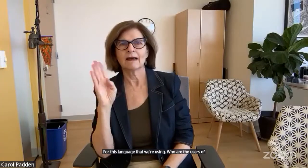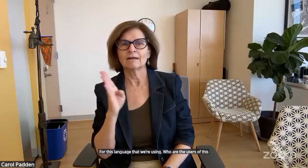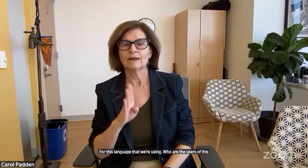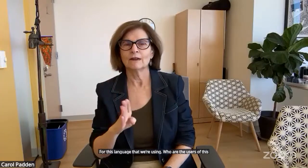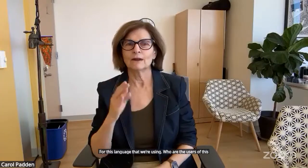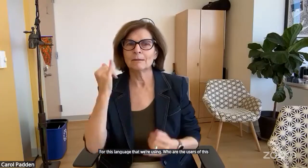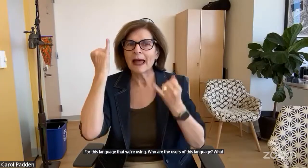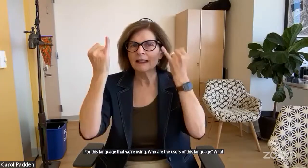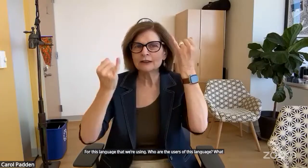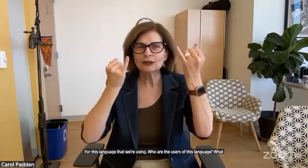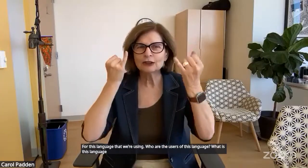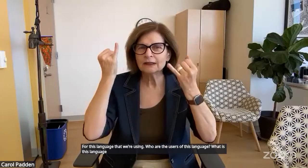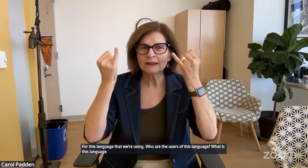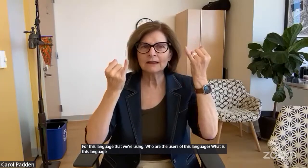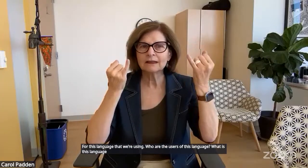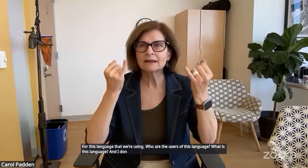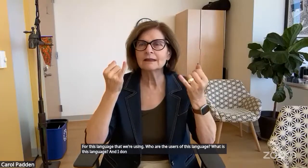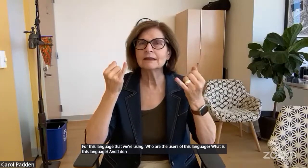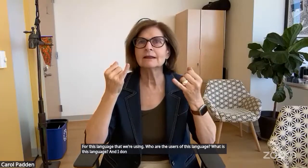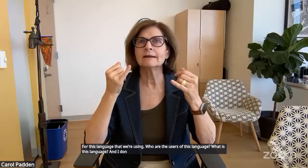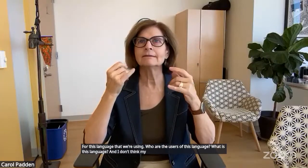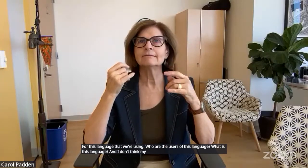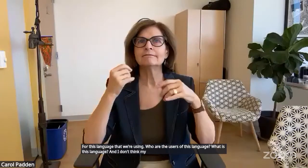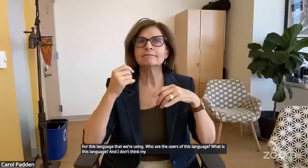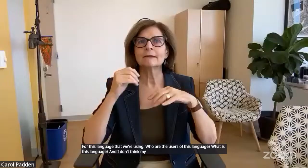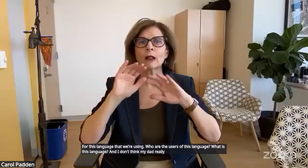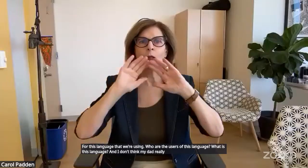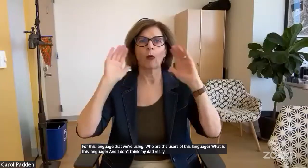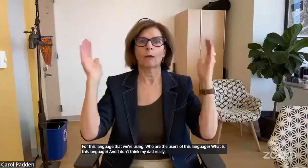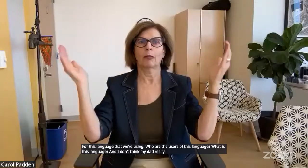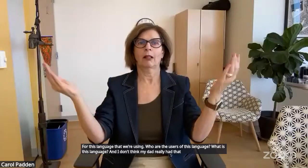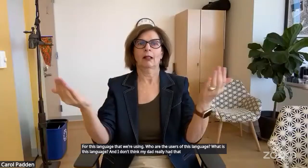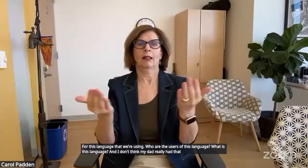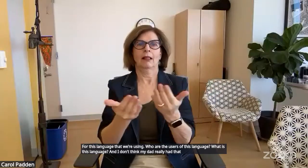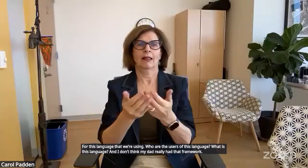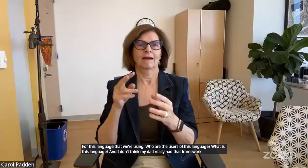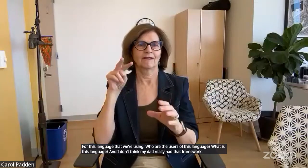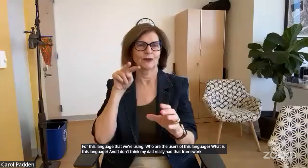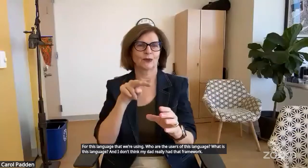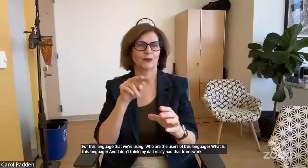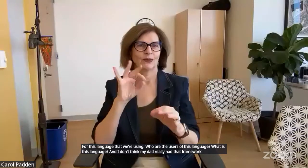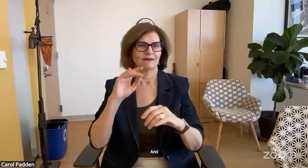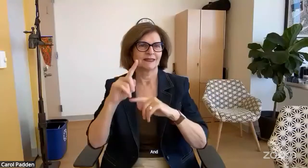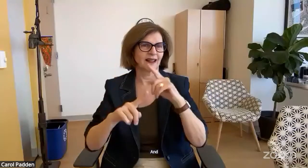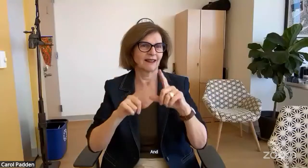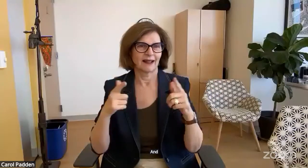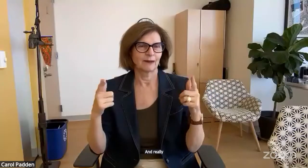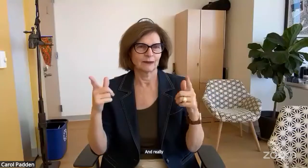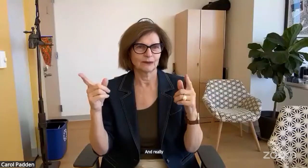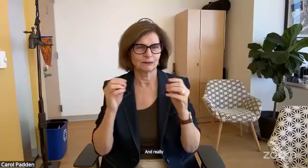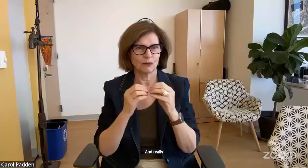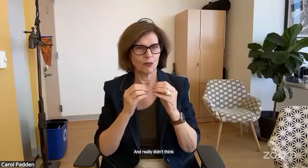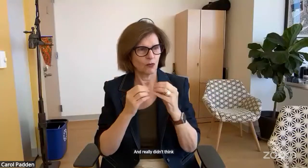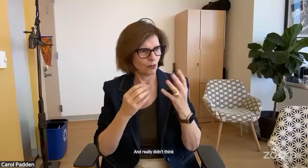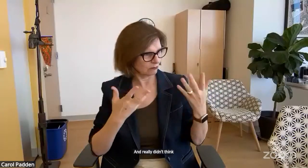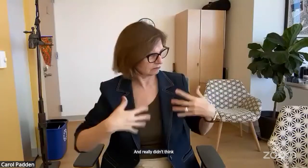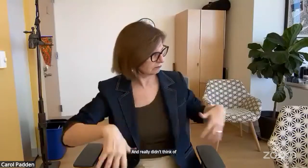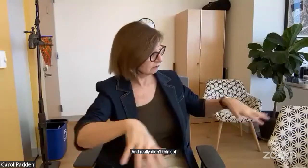What is this language? And I don't think my dad really had that framework and really didn't think of sign language in a